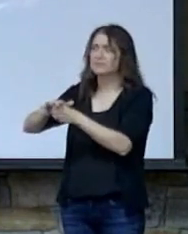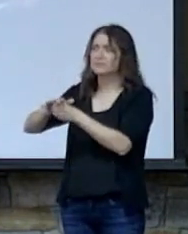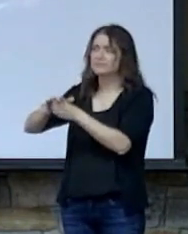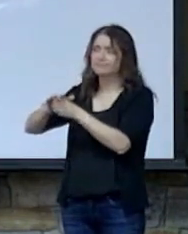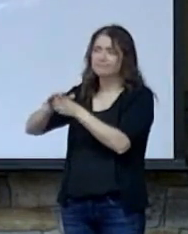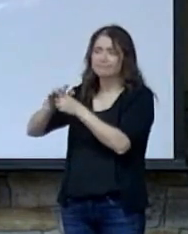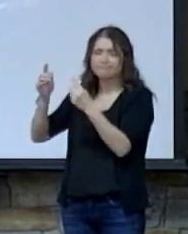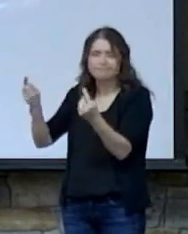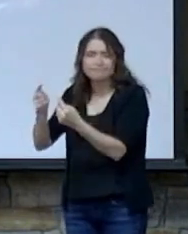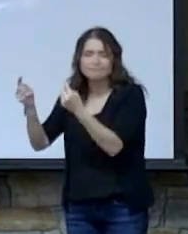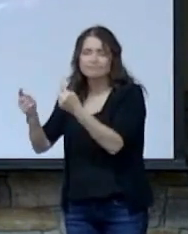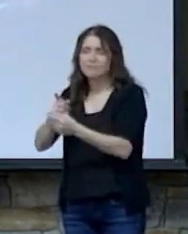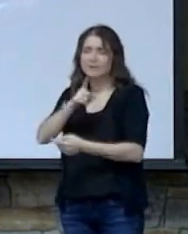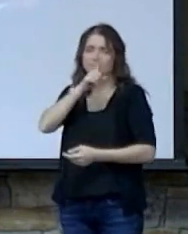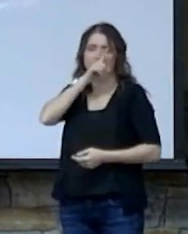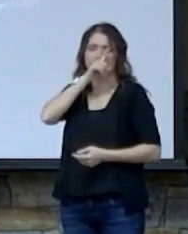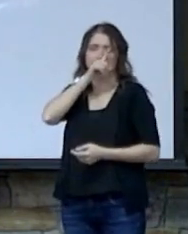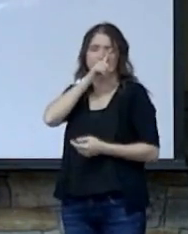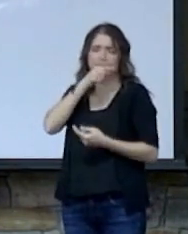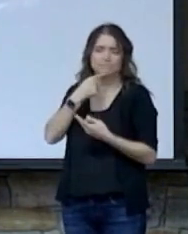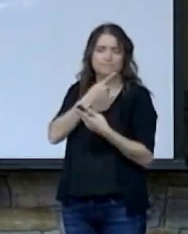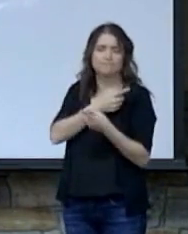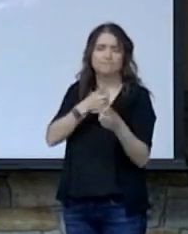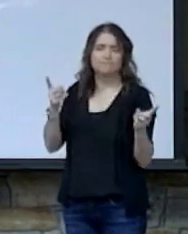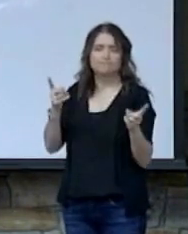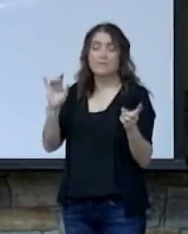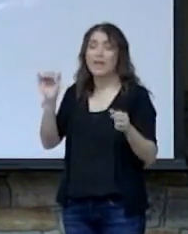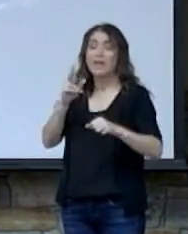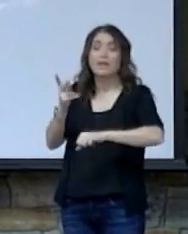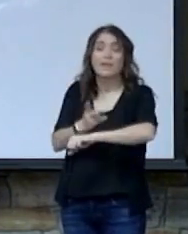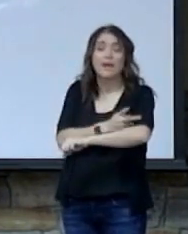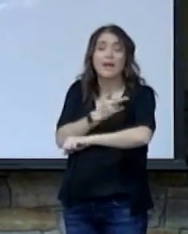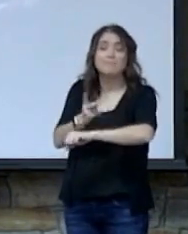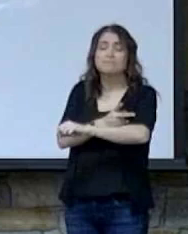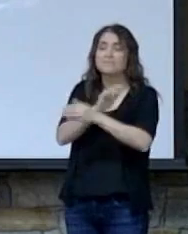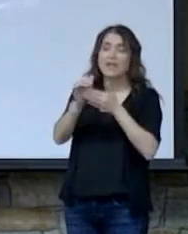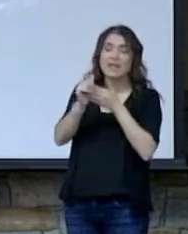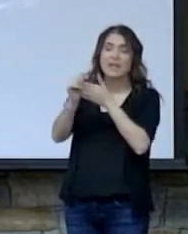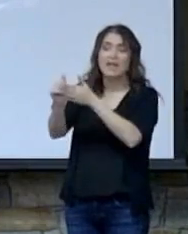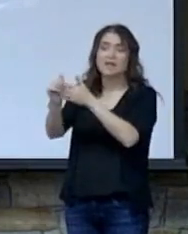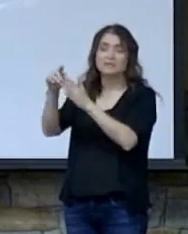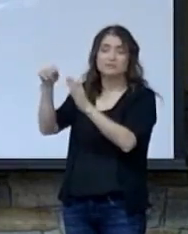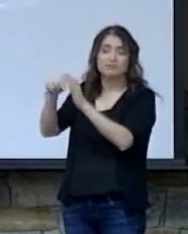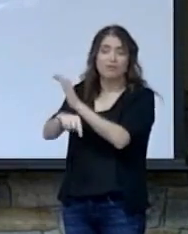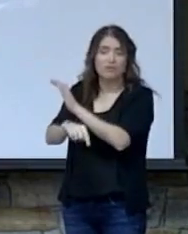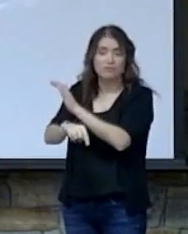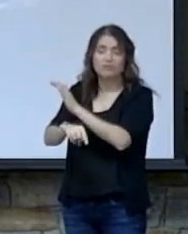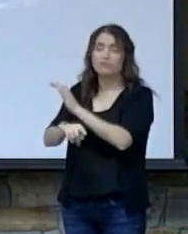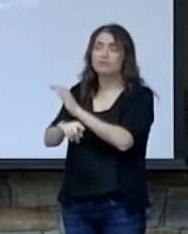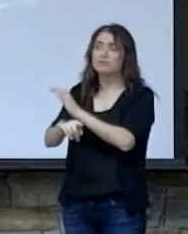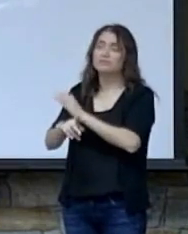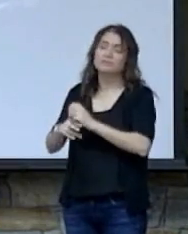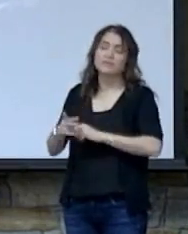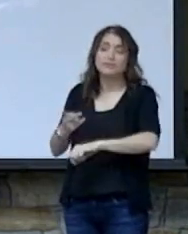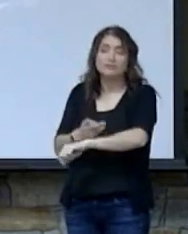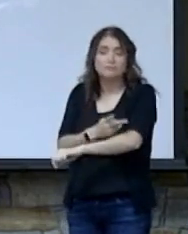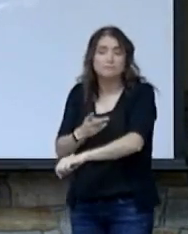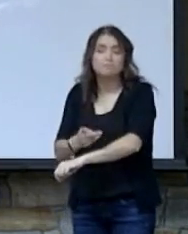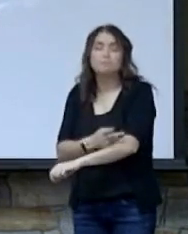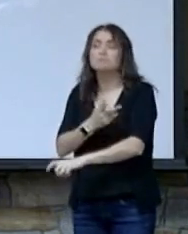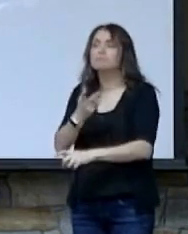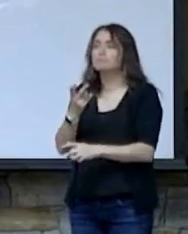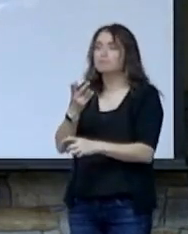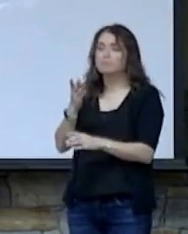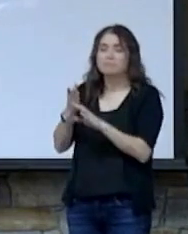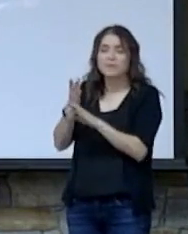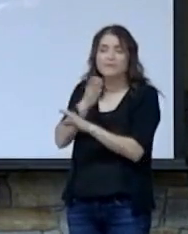yet He opened not His mouth. Like a lamb that is led to the slaughter, and like a sheep that is before its